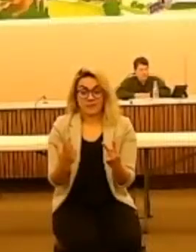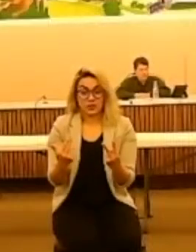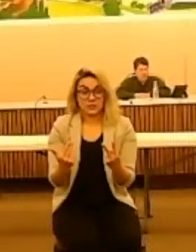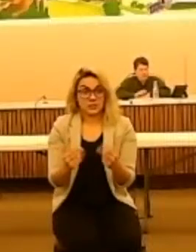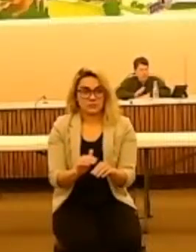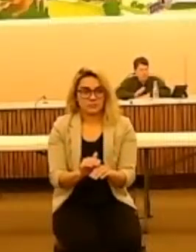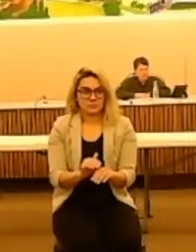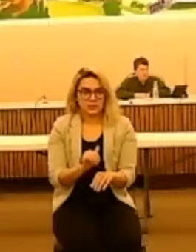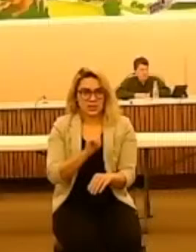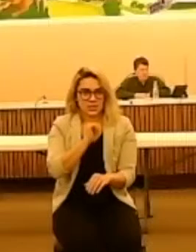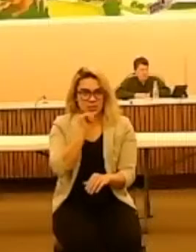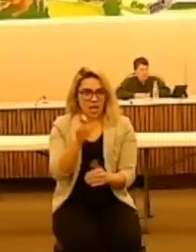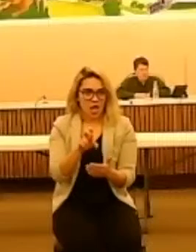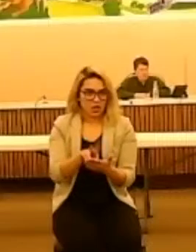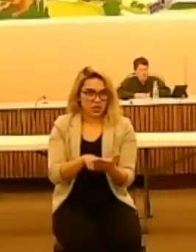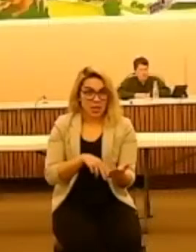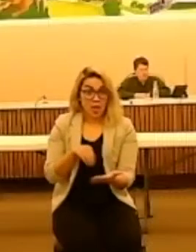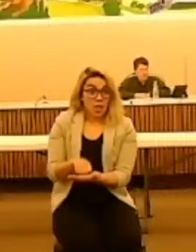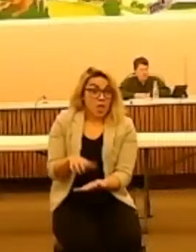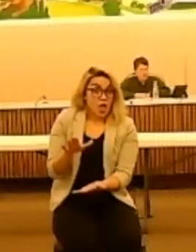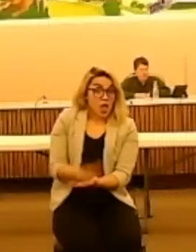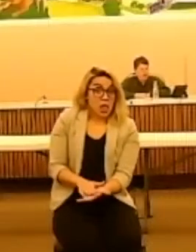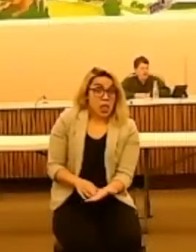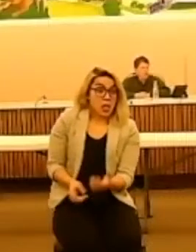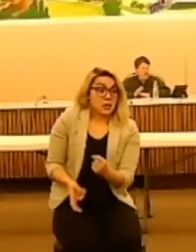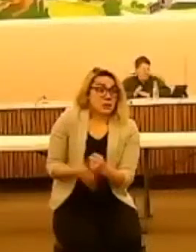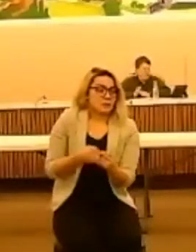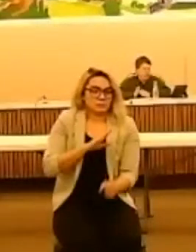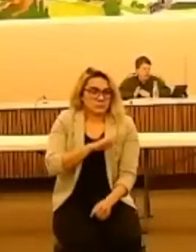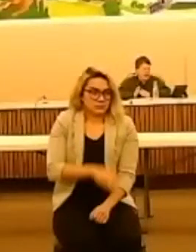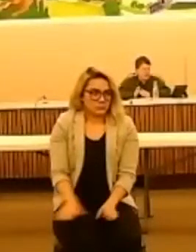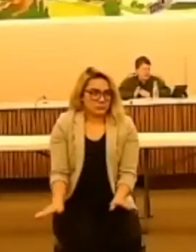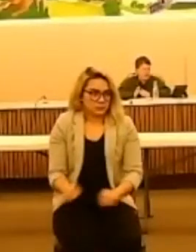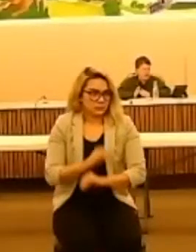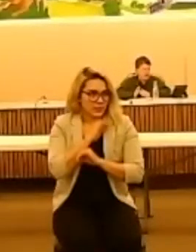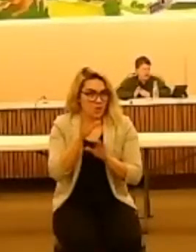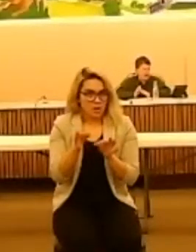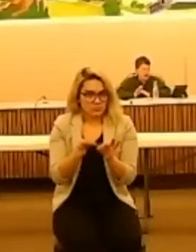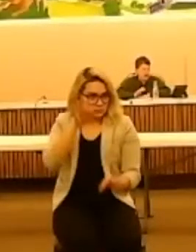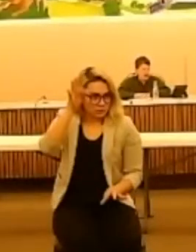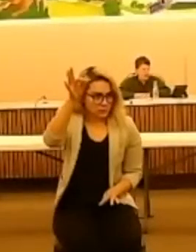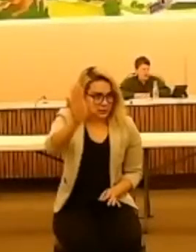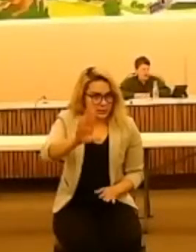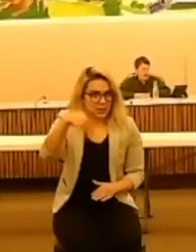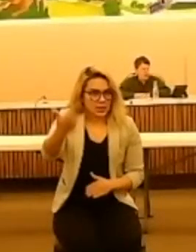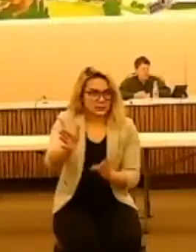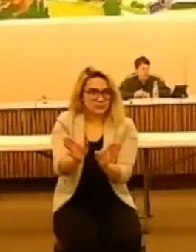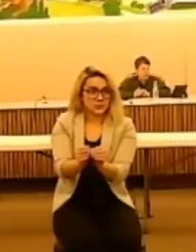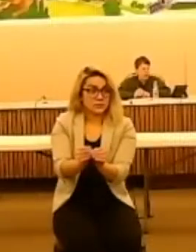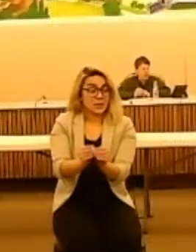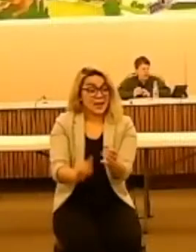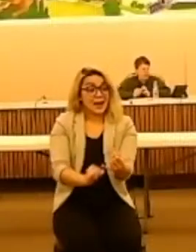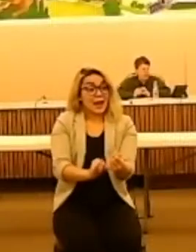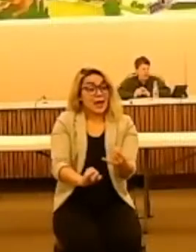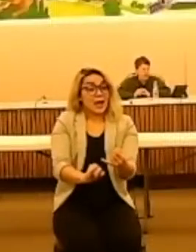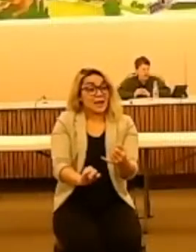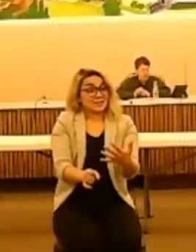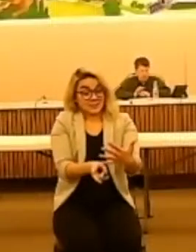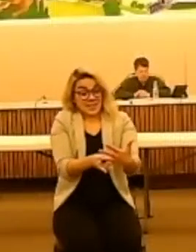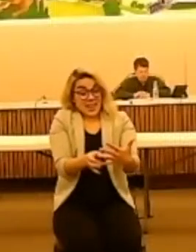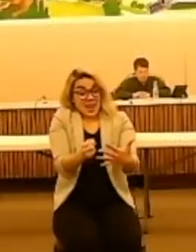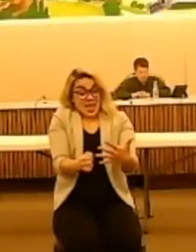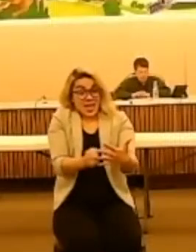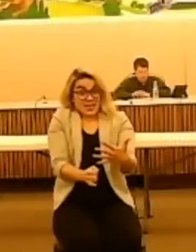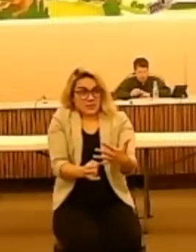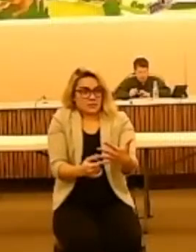going to move on tonight. We're All going right. to save those for a future meeting. That's why they were put last on the agenda. We thought there was a good chance that was going to be the